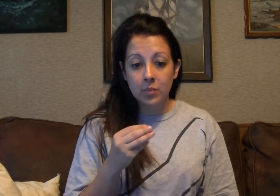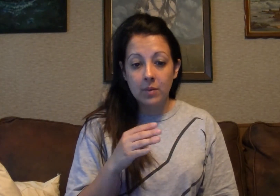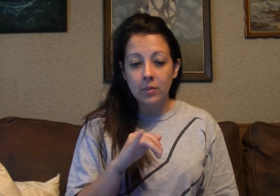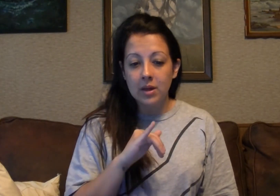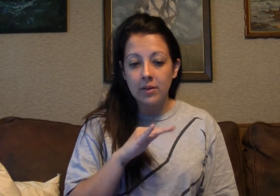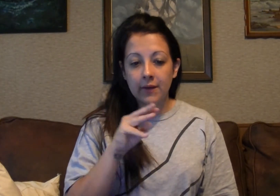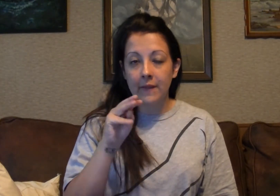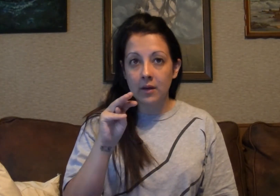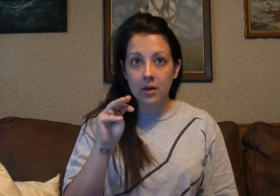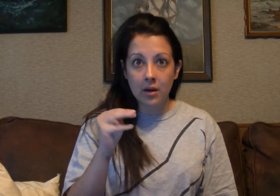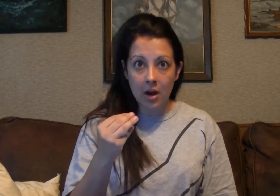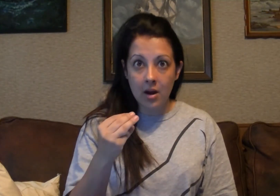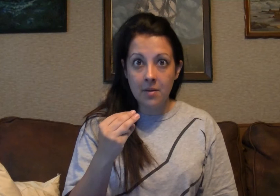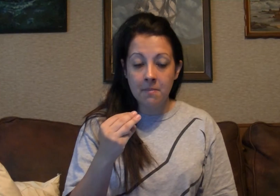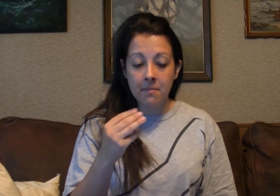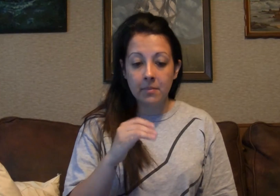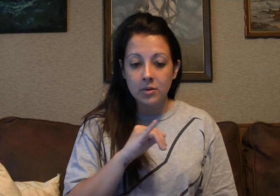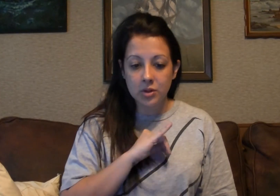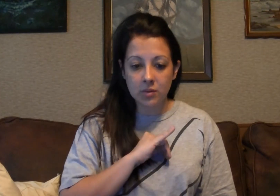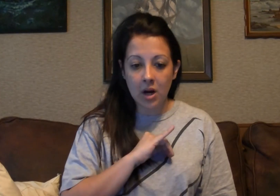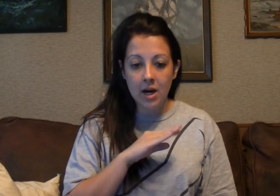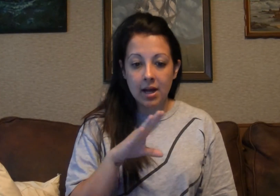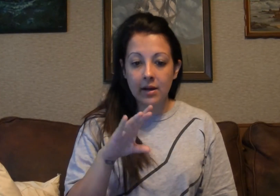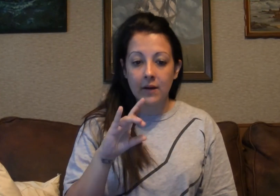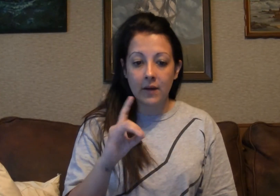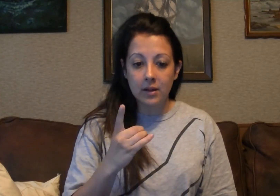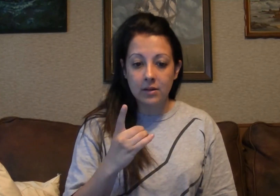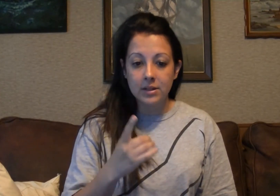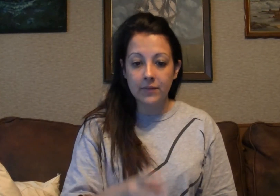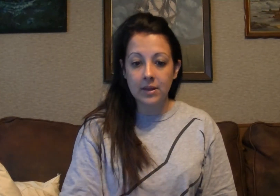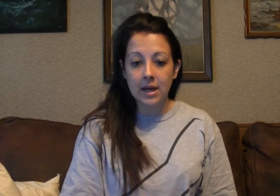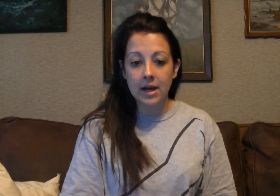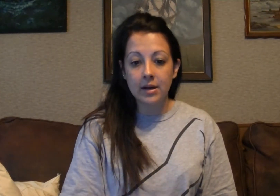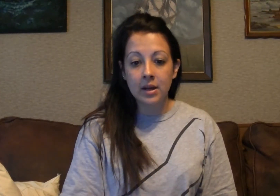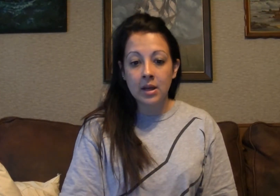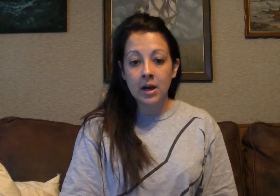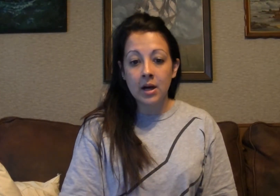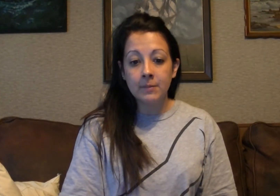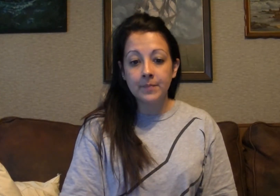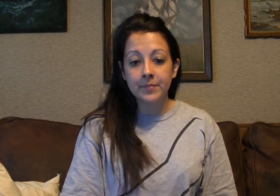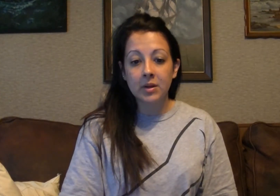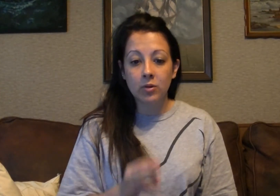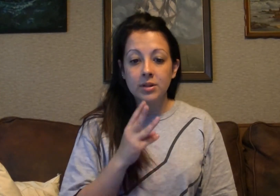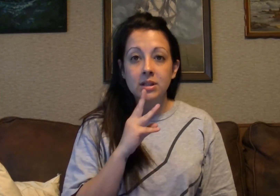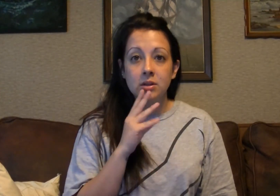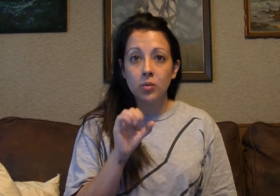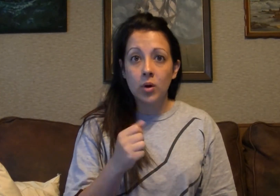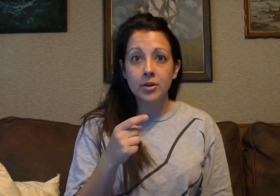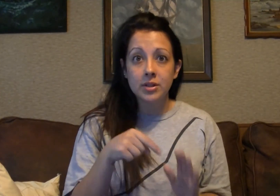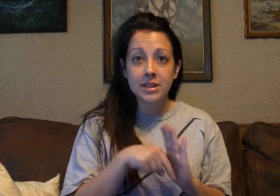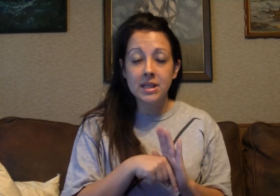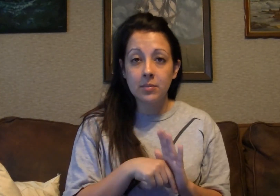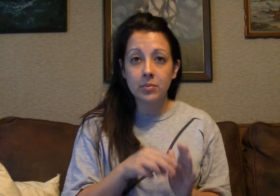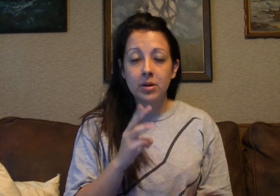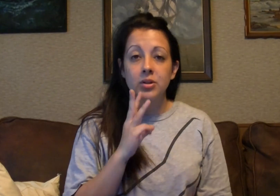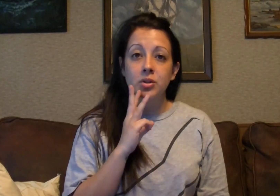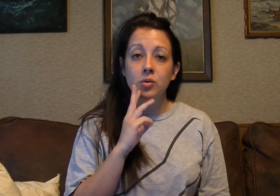probably without like the I'm, just do I and stuff like that. And where it says the water's deep, probably just do